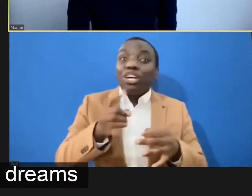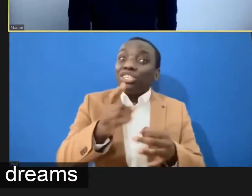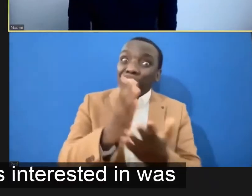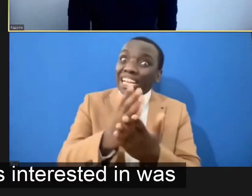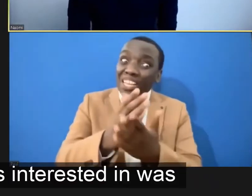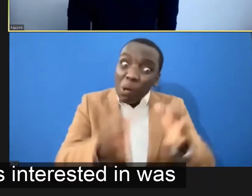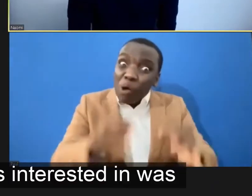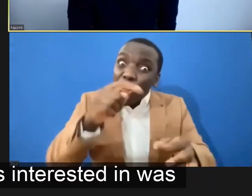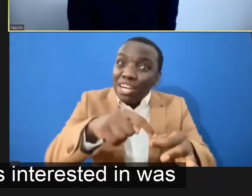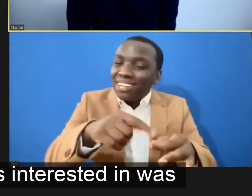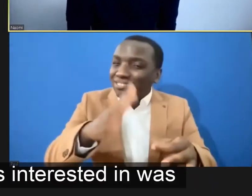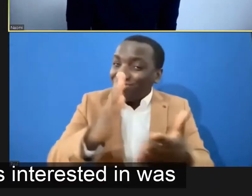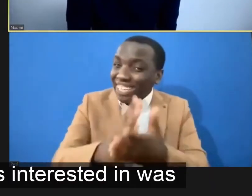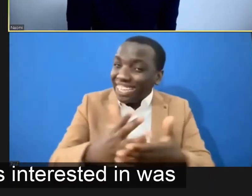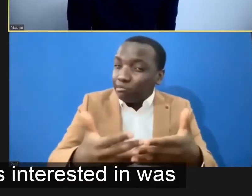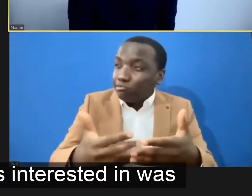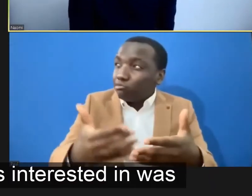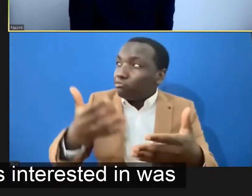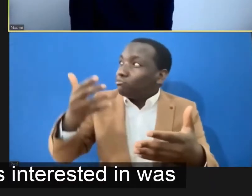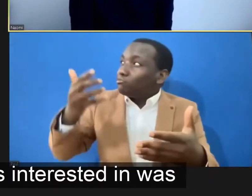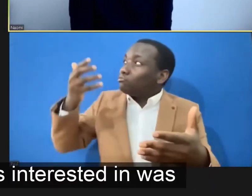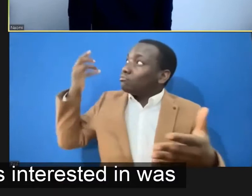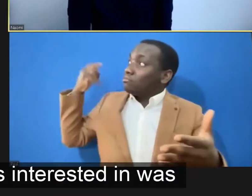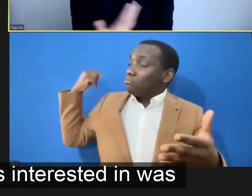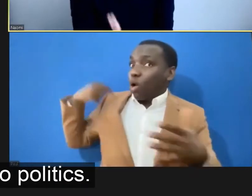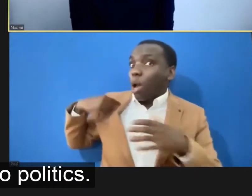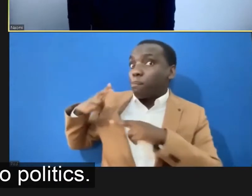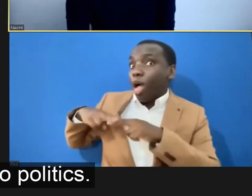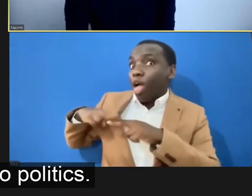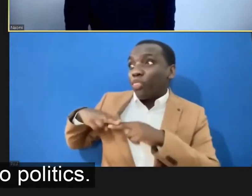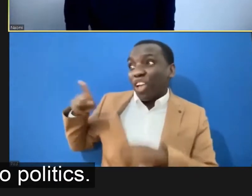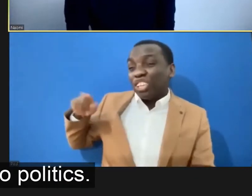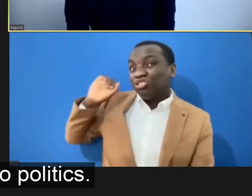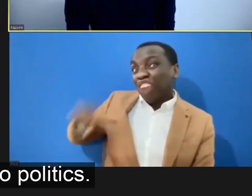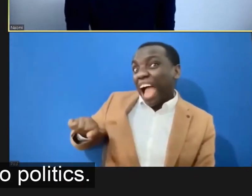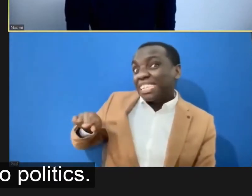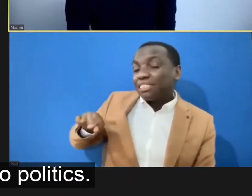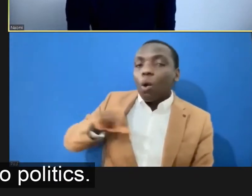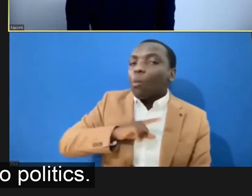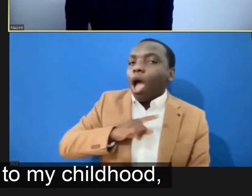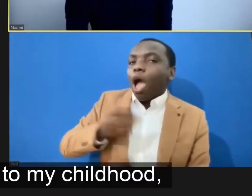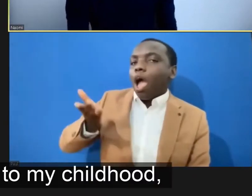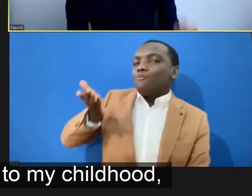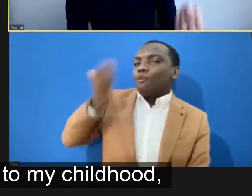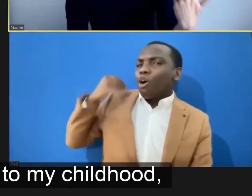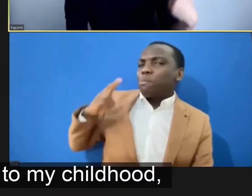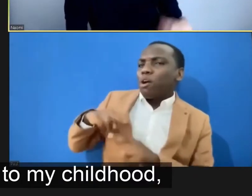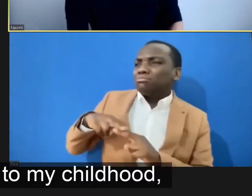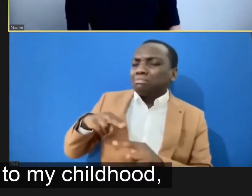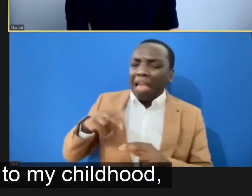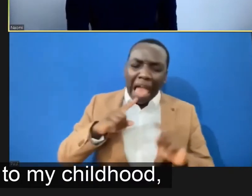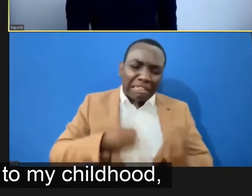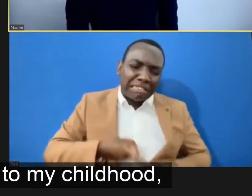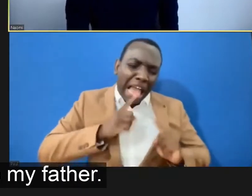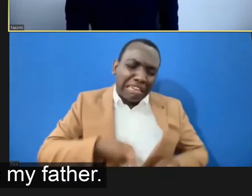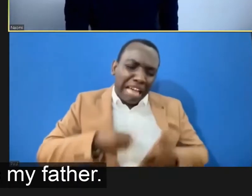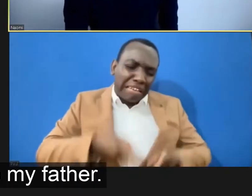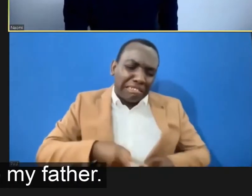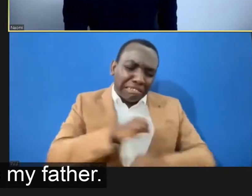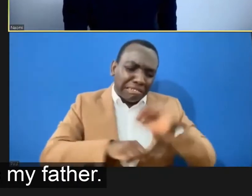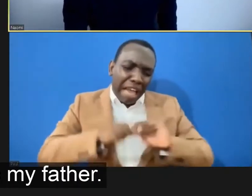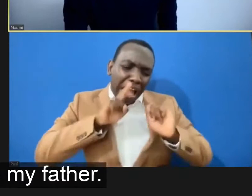because really what I was interested in was pursuing a link to politics. And this stemmed back to my childhood, it stemmed back